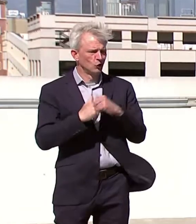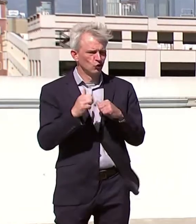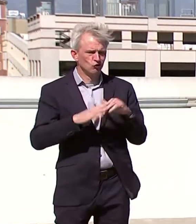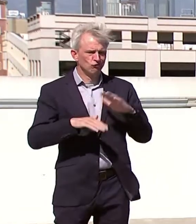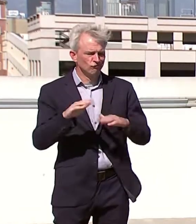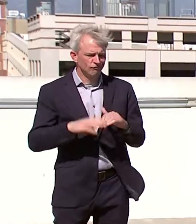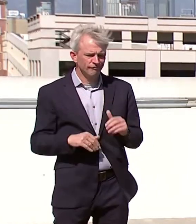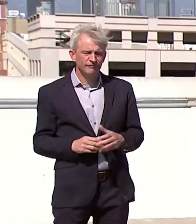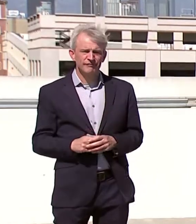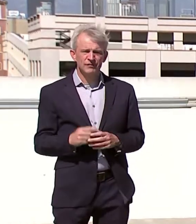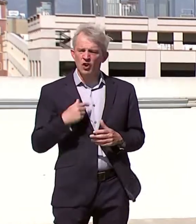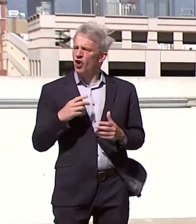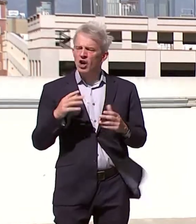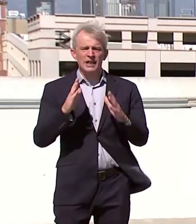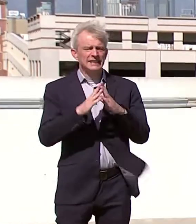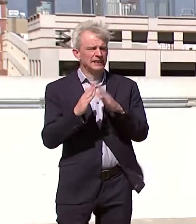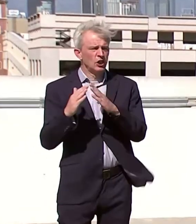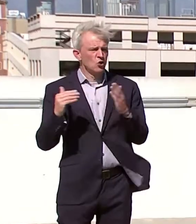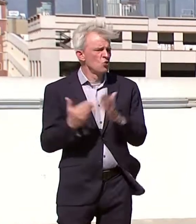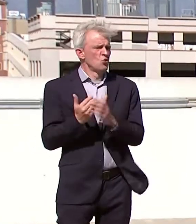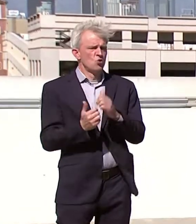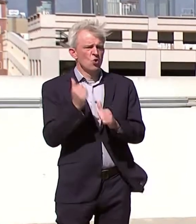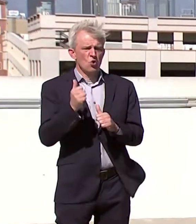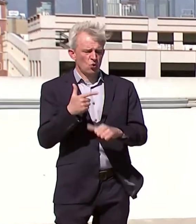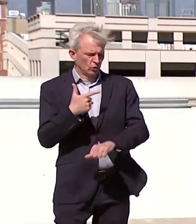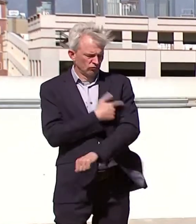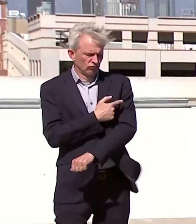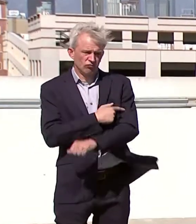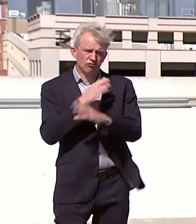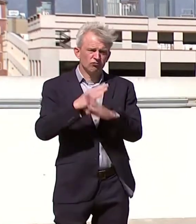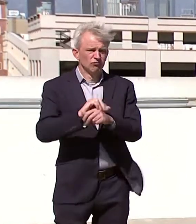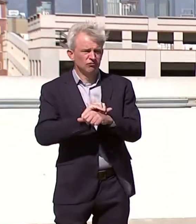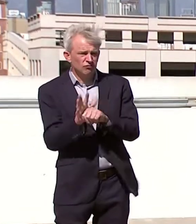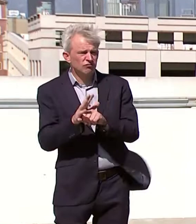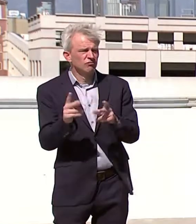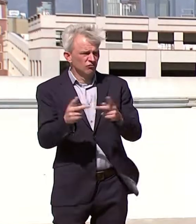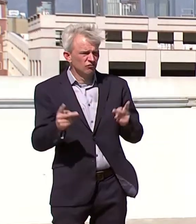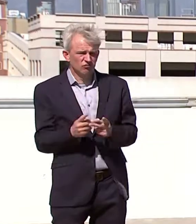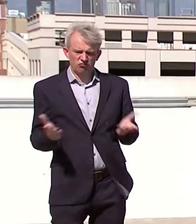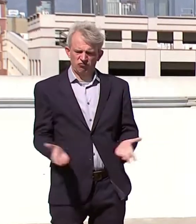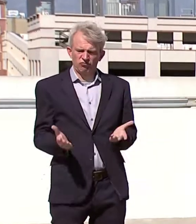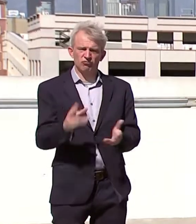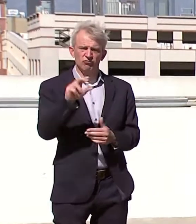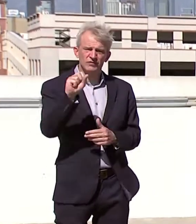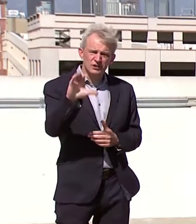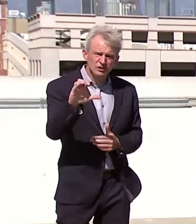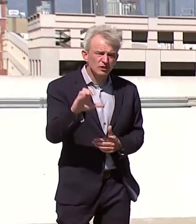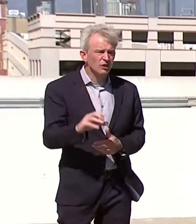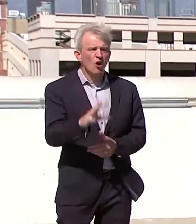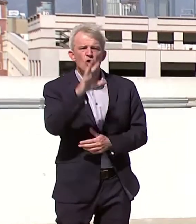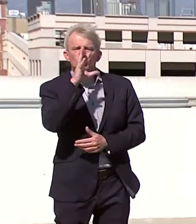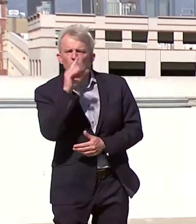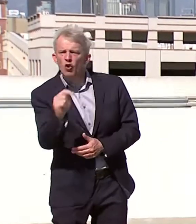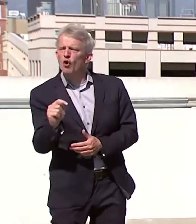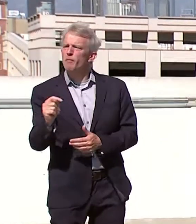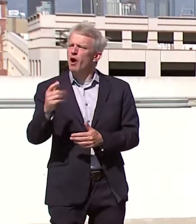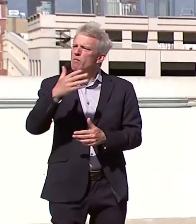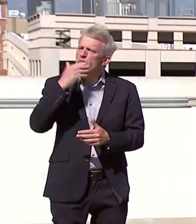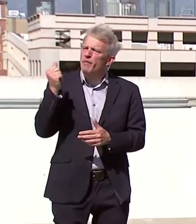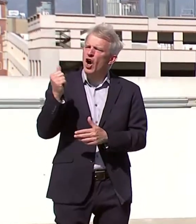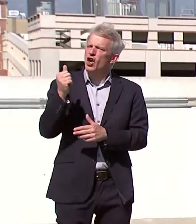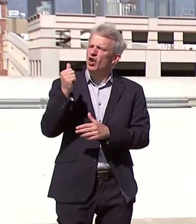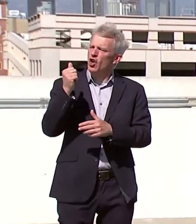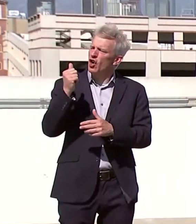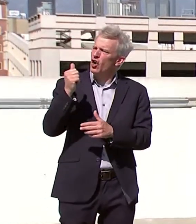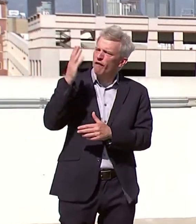vaccine distribution site. We're here at USC's University Park campus, not to just talk about the better days ahead, the hope that